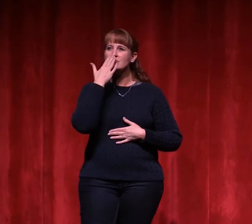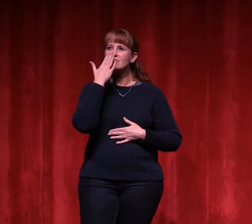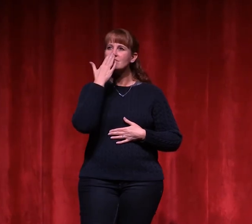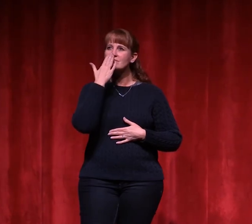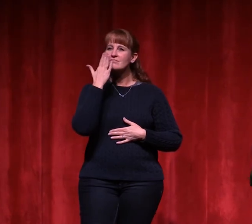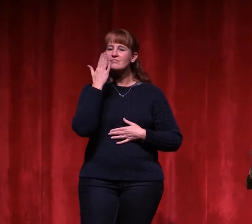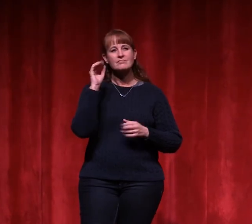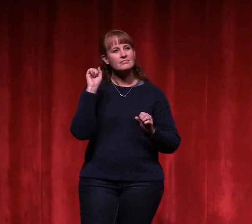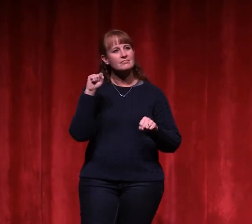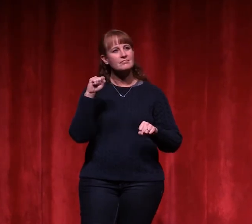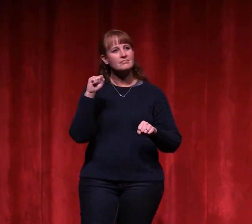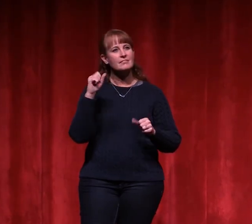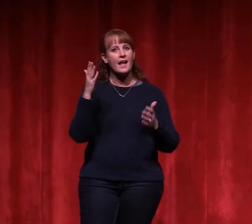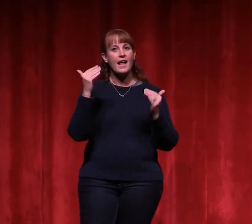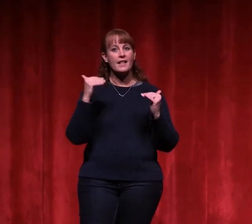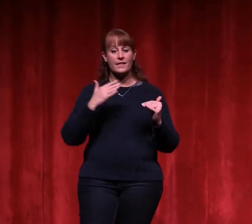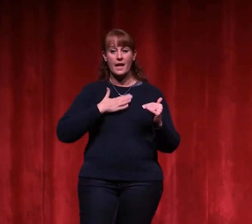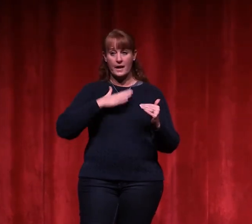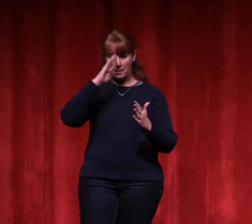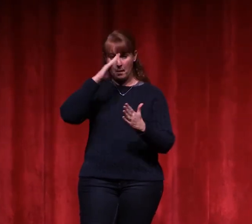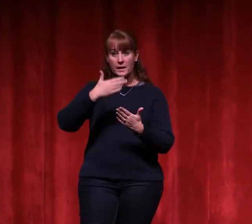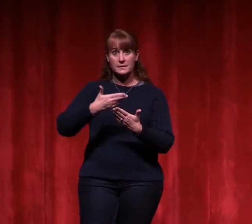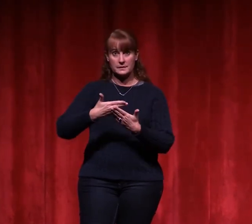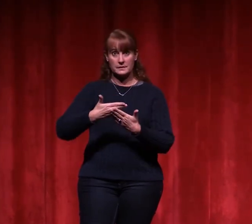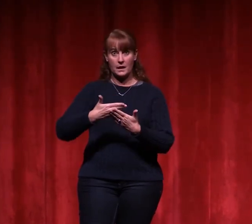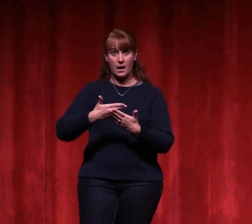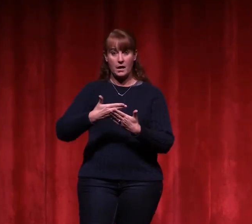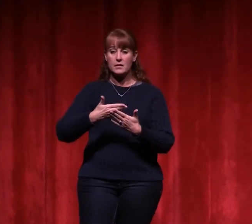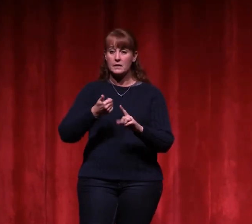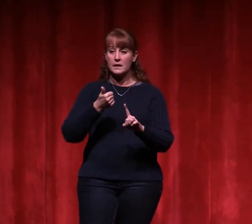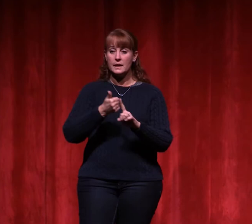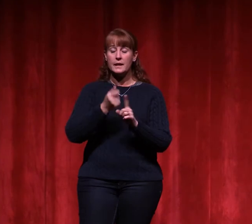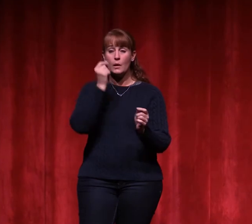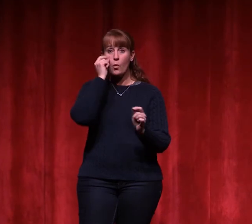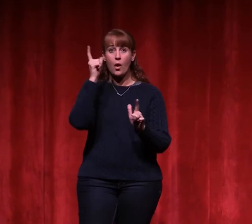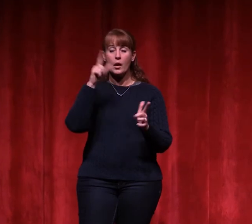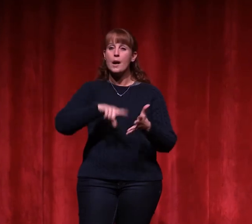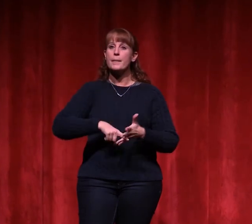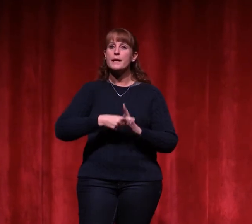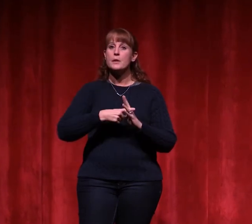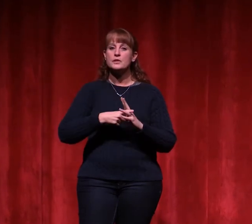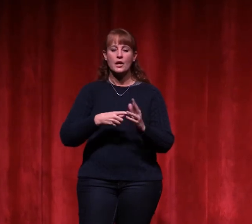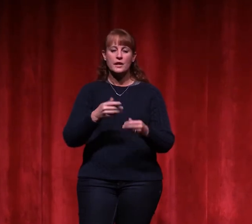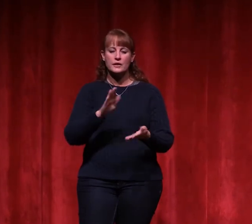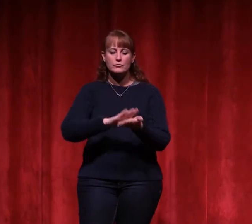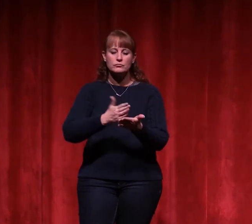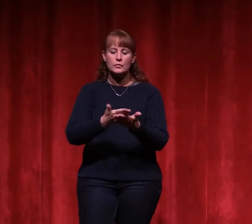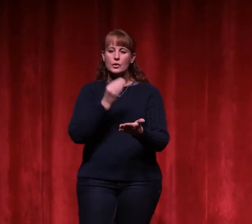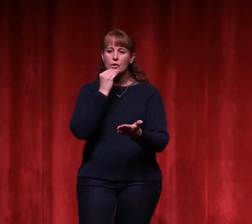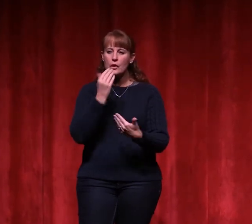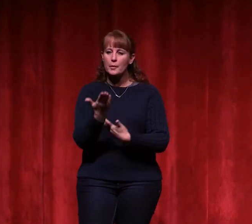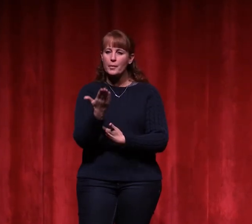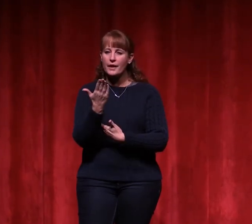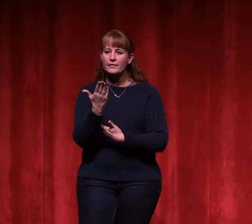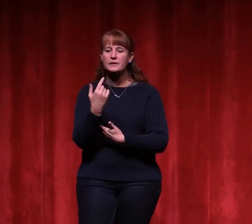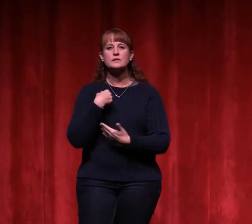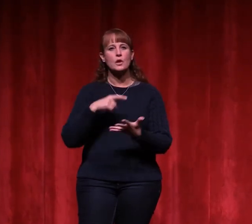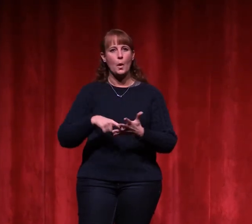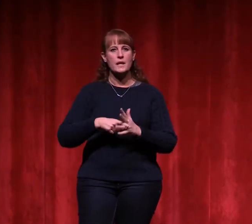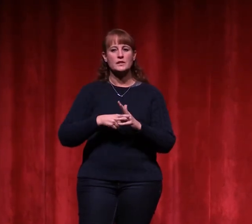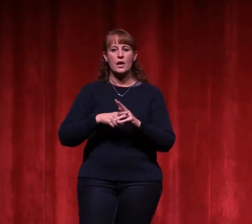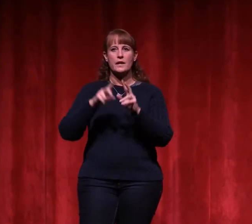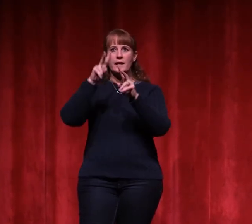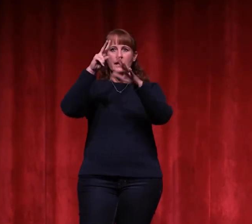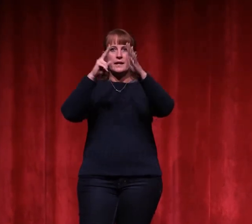And then my son had gotten up and he was starting to fix breakfast. So I started